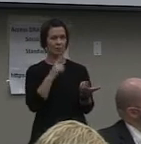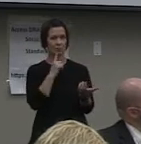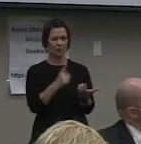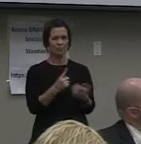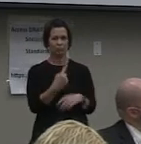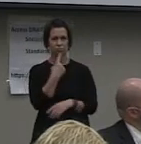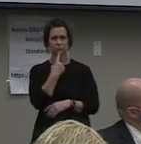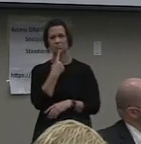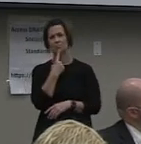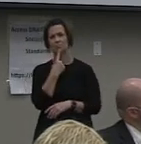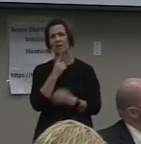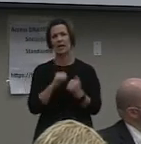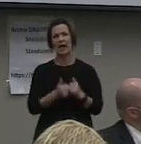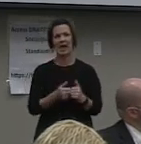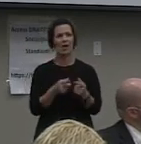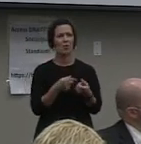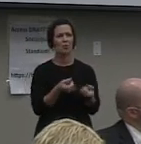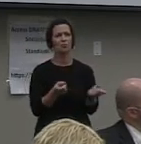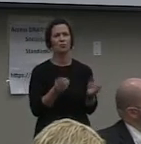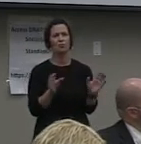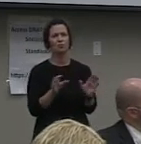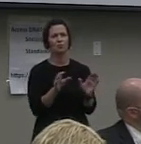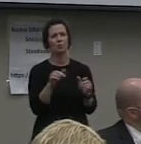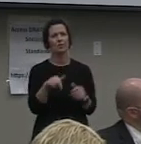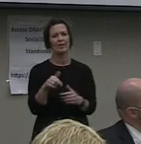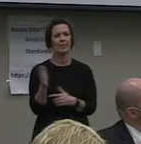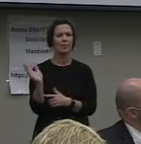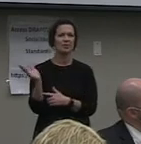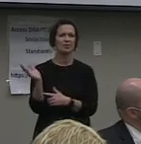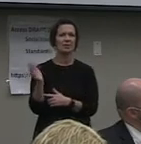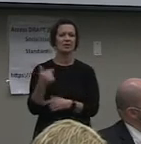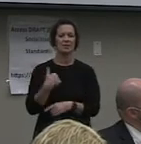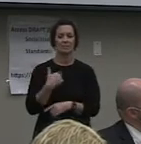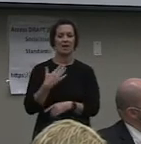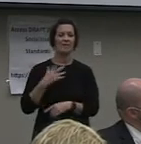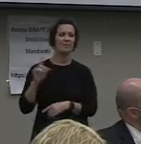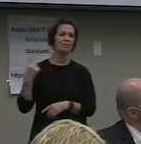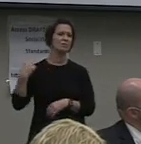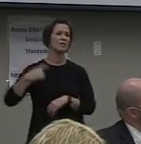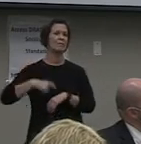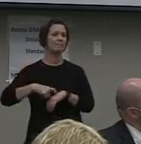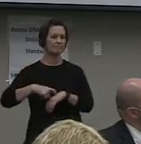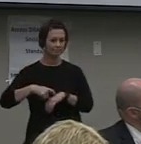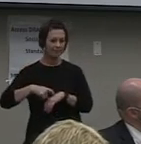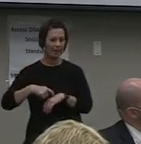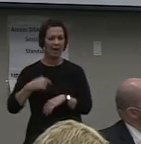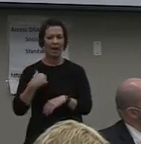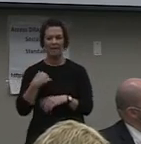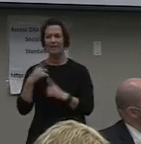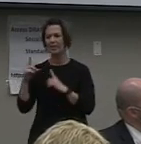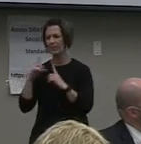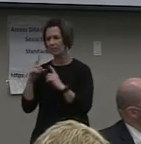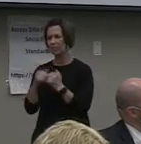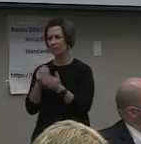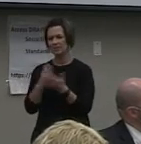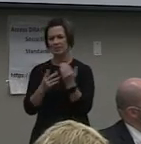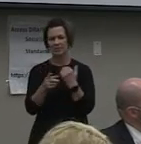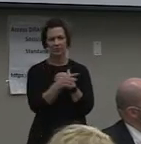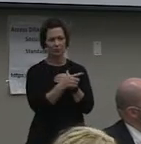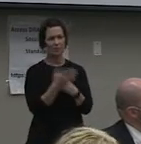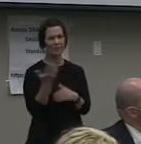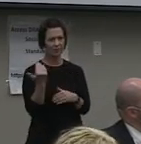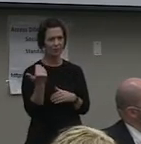presentation of the way this is being done there. This is my first experience, although I've communicated with some of you before.